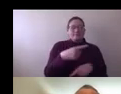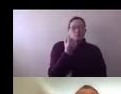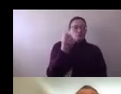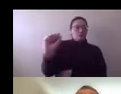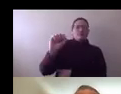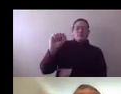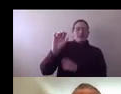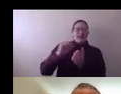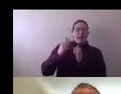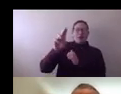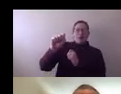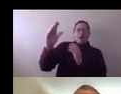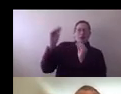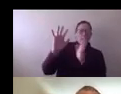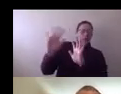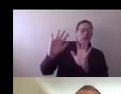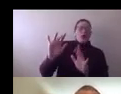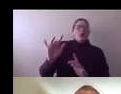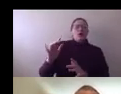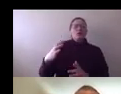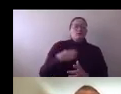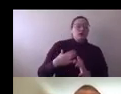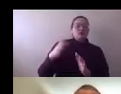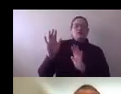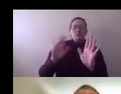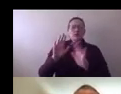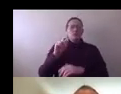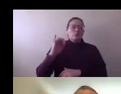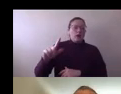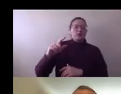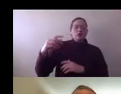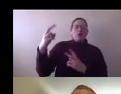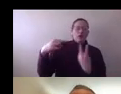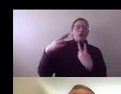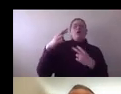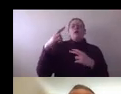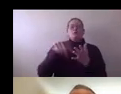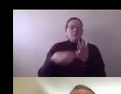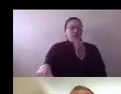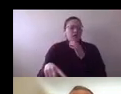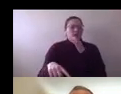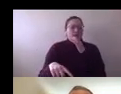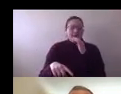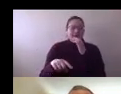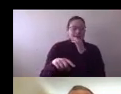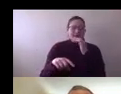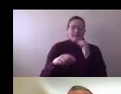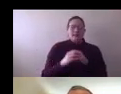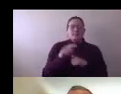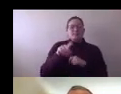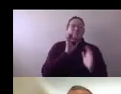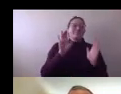treatment, criticized the racial profiling, racial discrimination. And so here's a picture of a Chinese